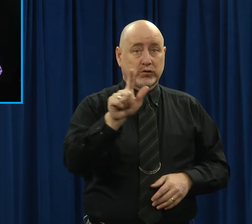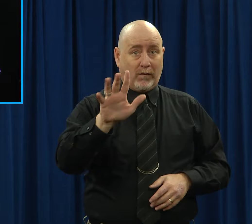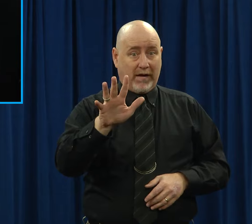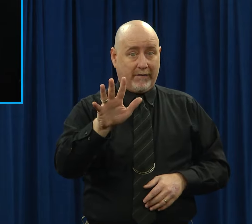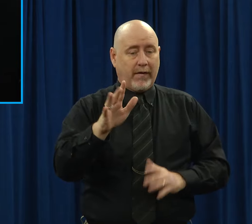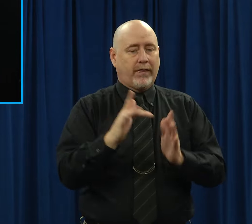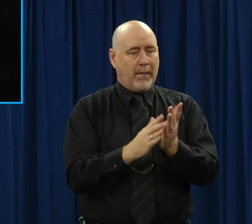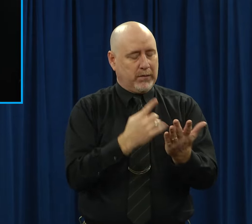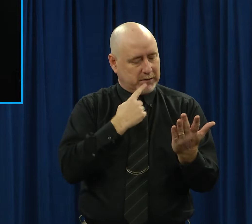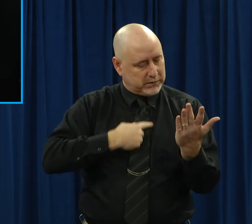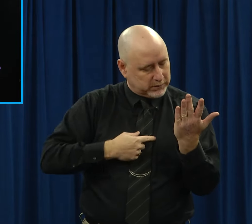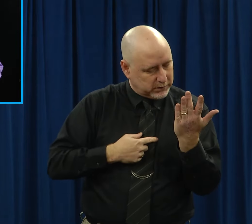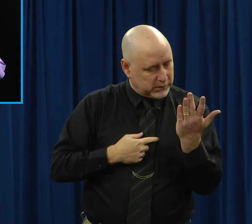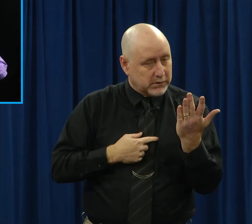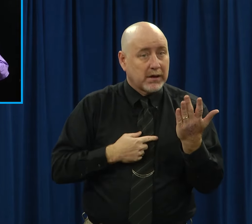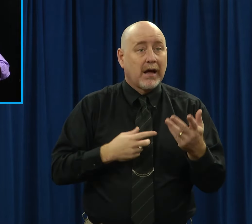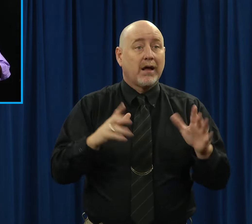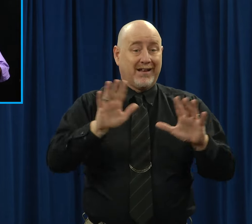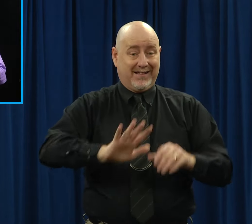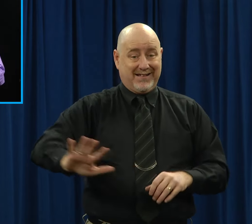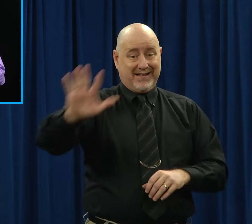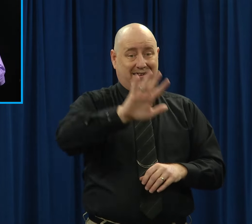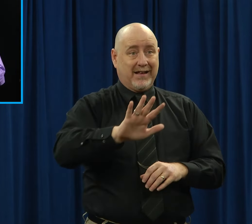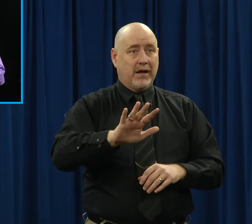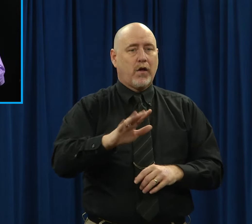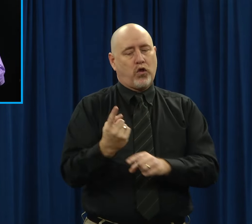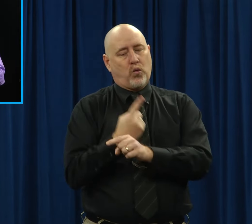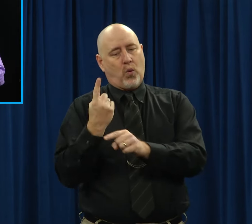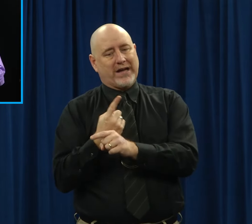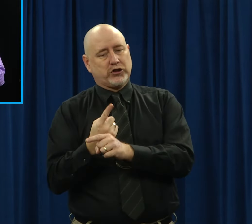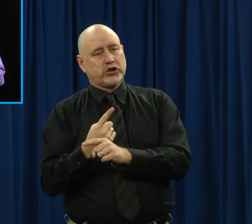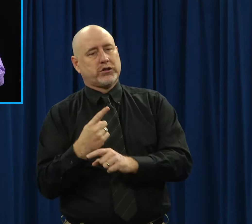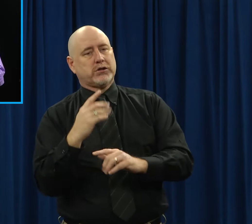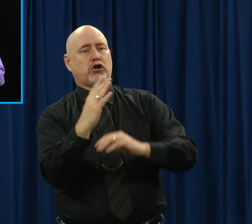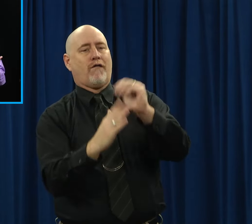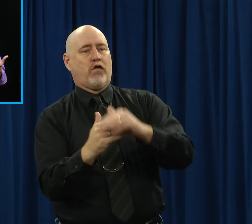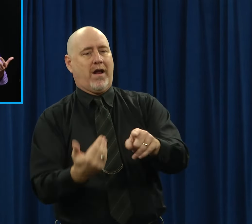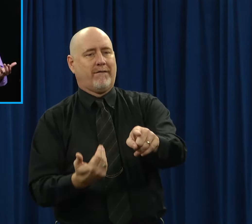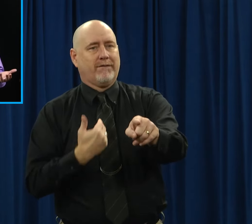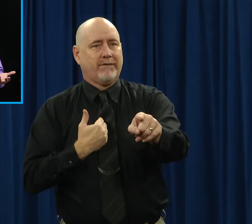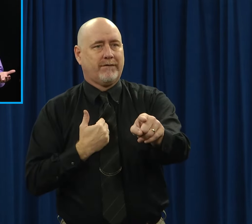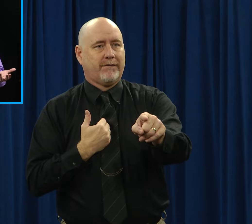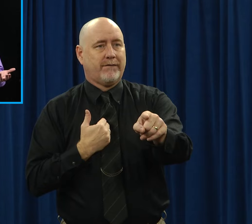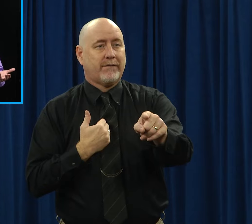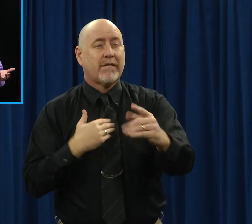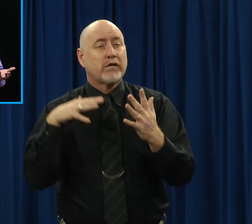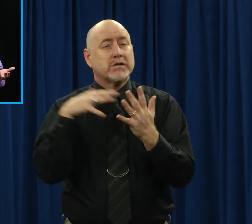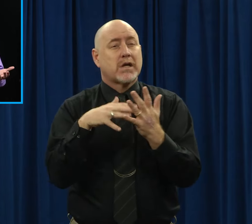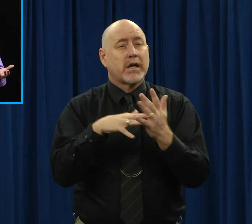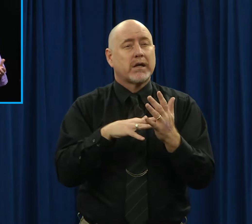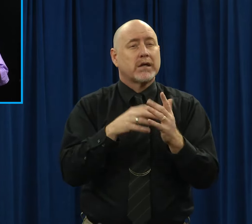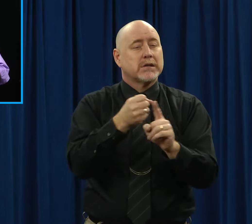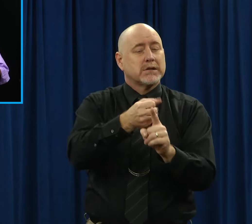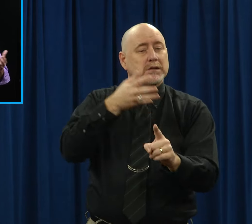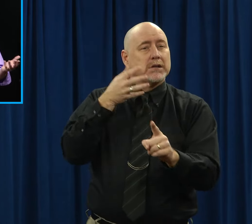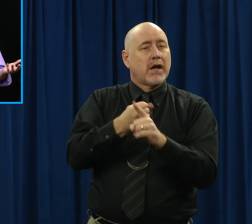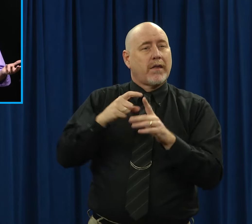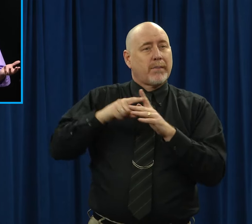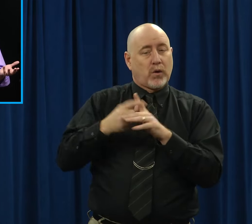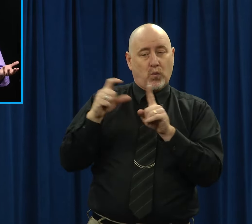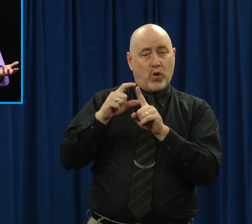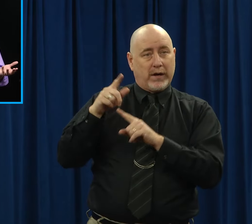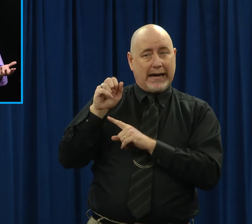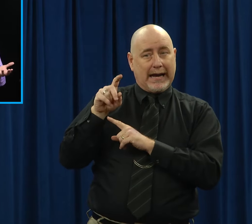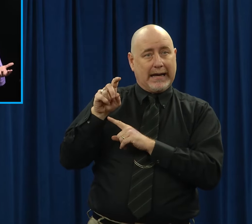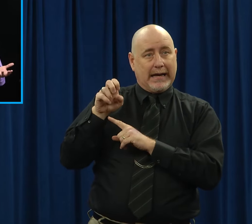Luke 16:25, the Bible tells us that in this place, the righteous are comforted. In fact, if you study the background,